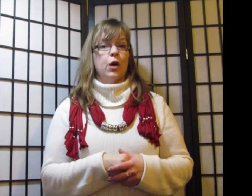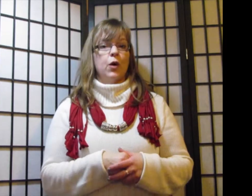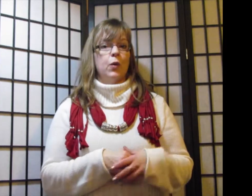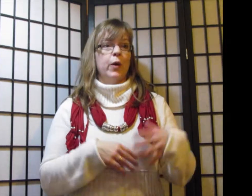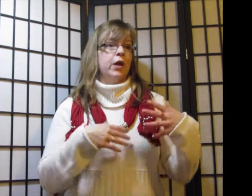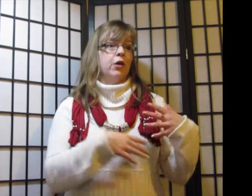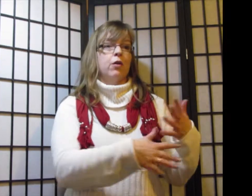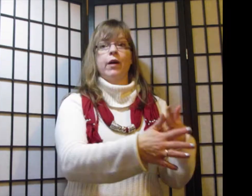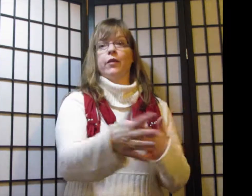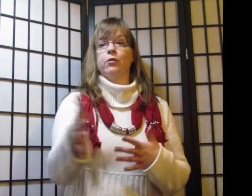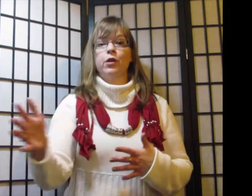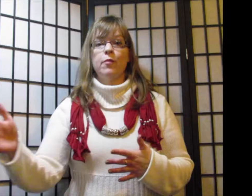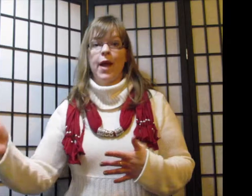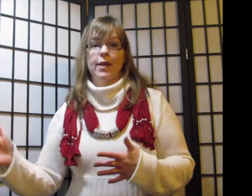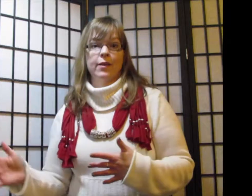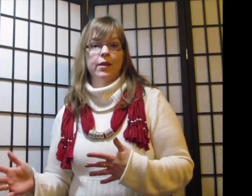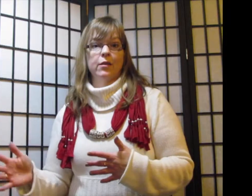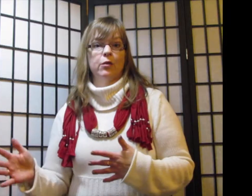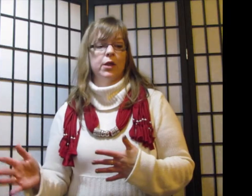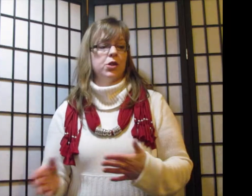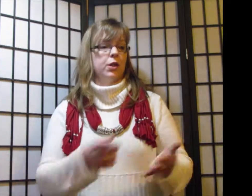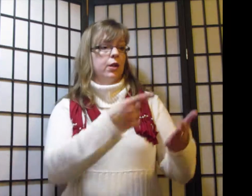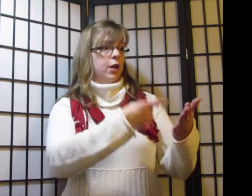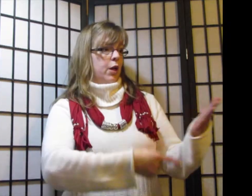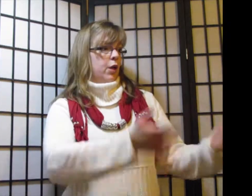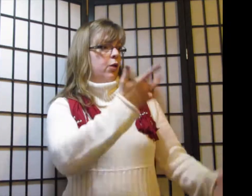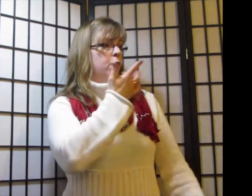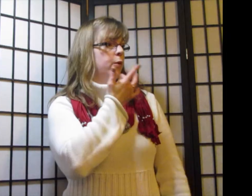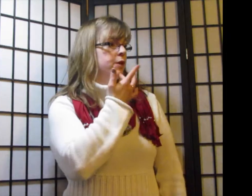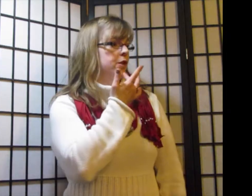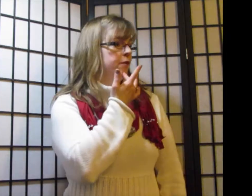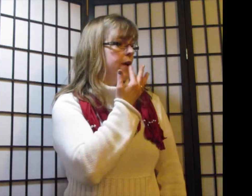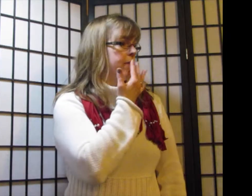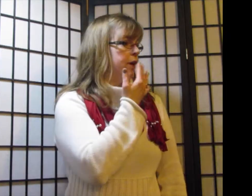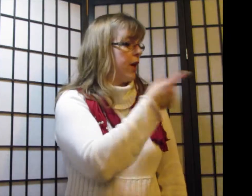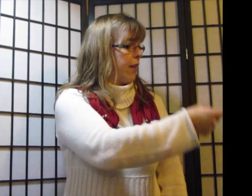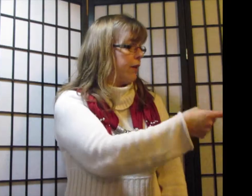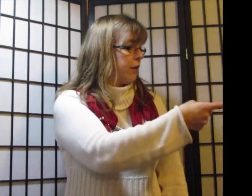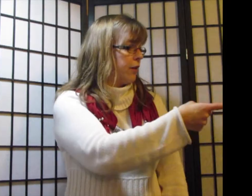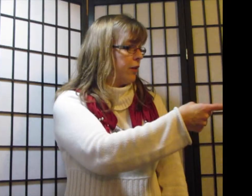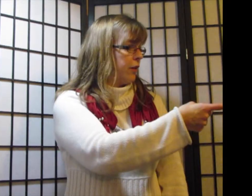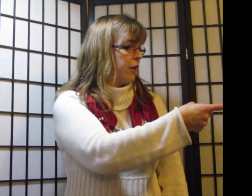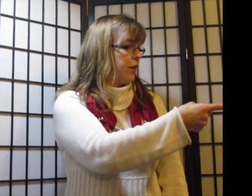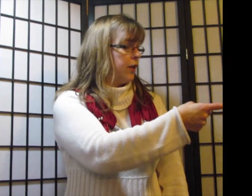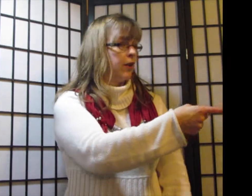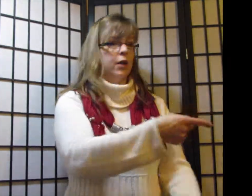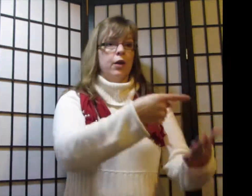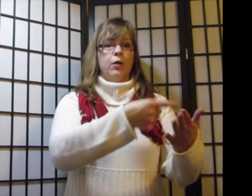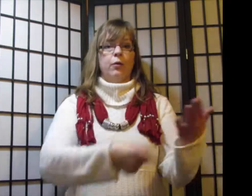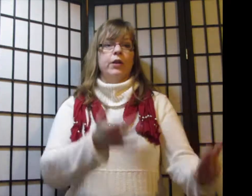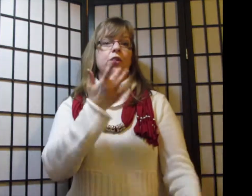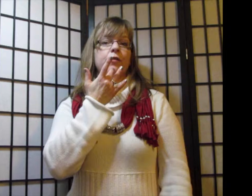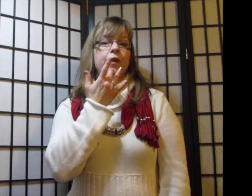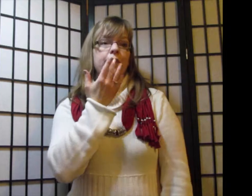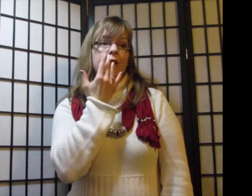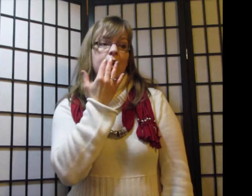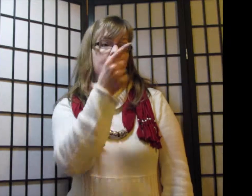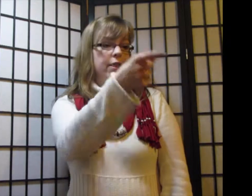So we could go around the room asking this question. What's your favorite color? What's your favorite